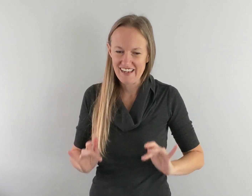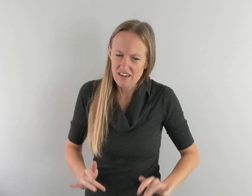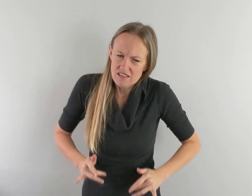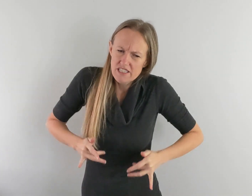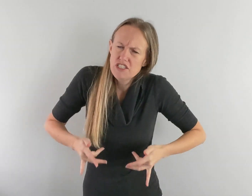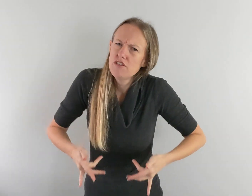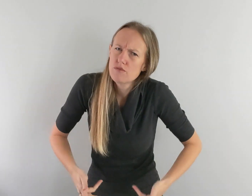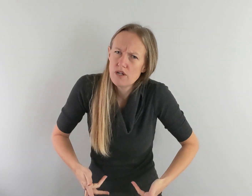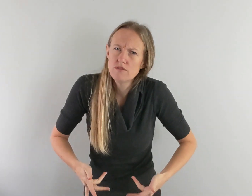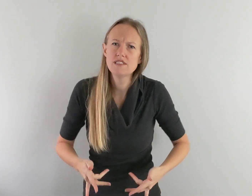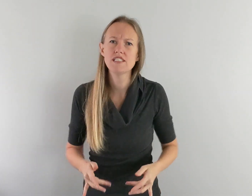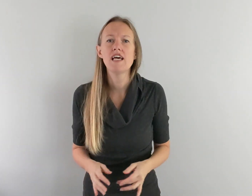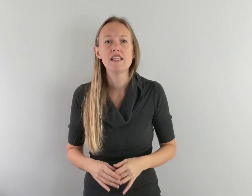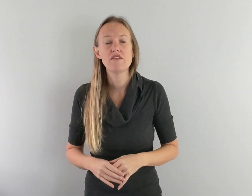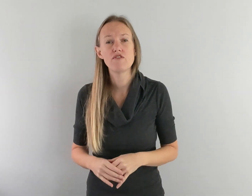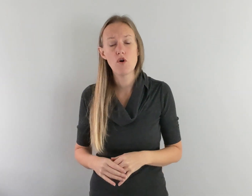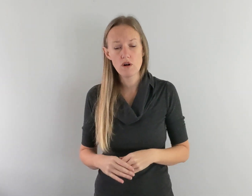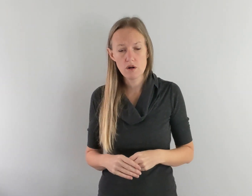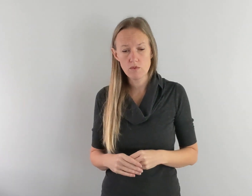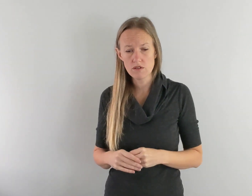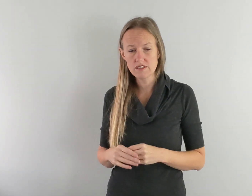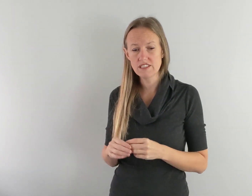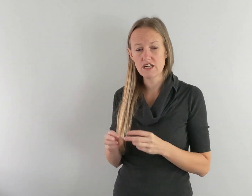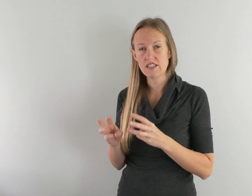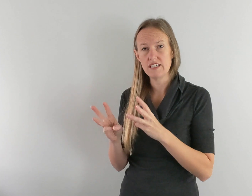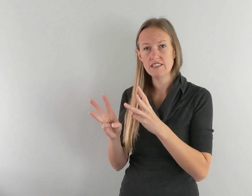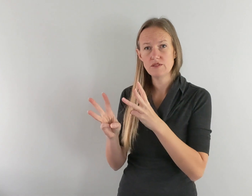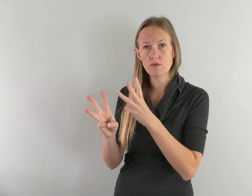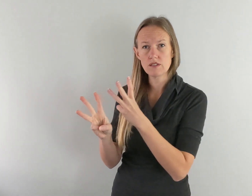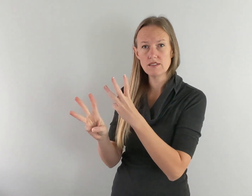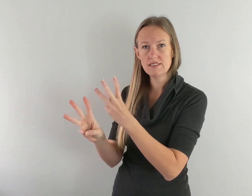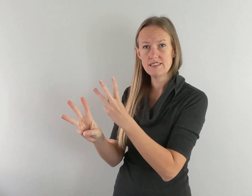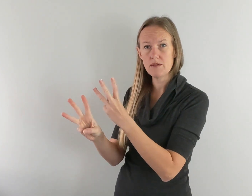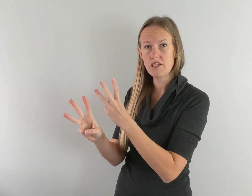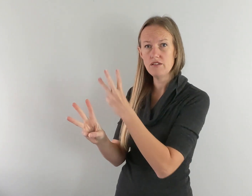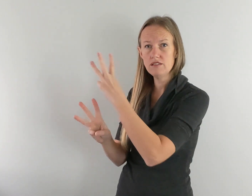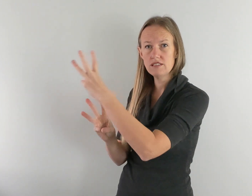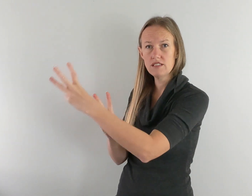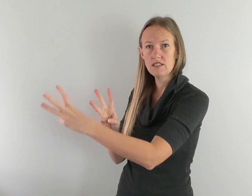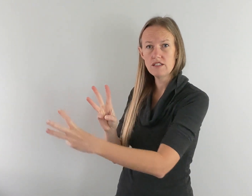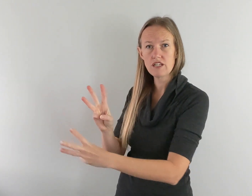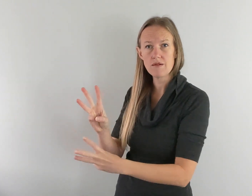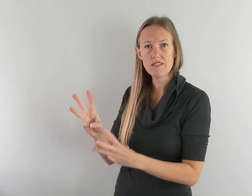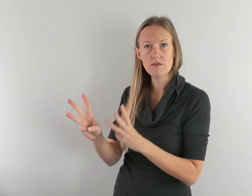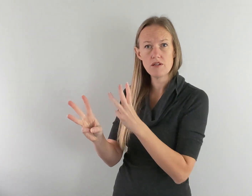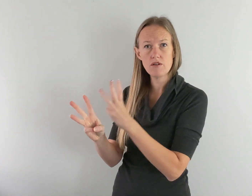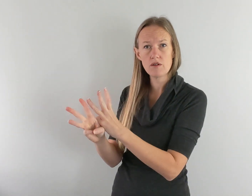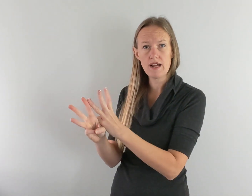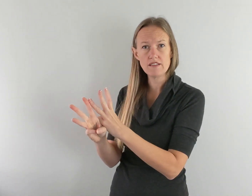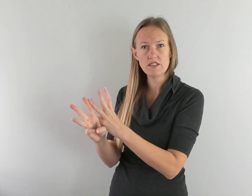All creation groans. And then for a world in darkness, world is W's. Your dominant W going around your